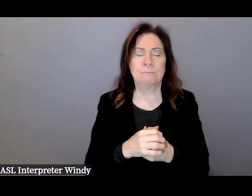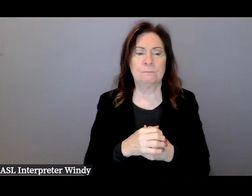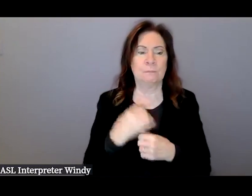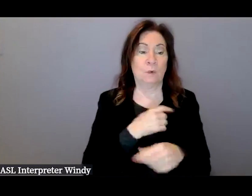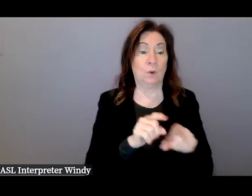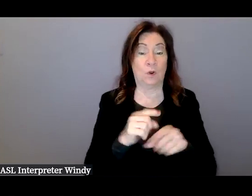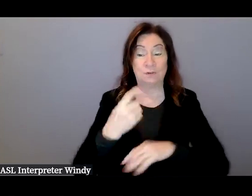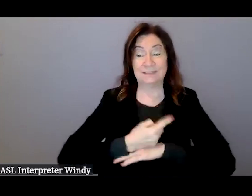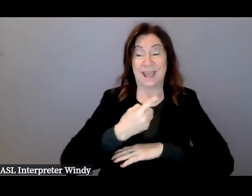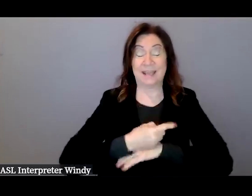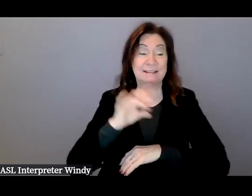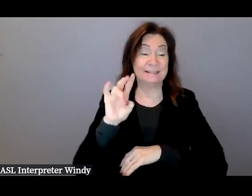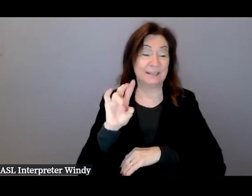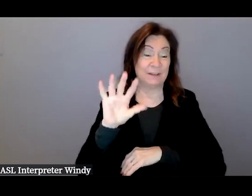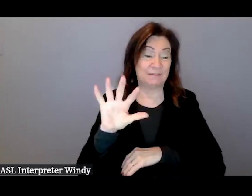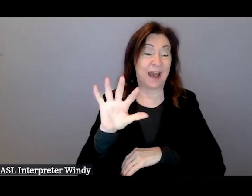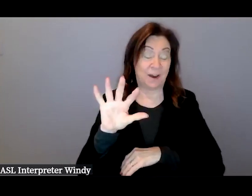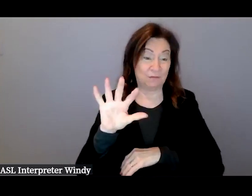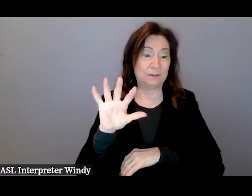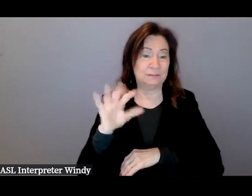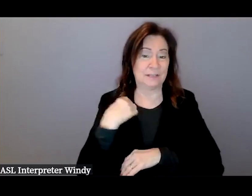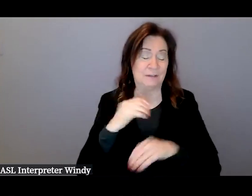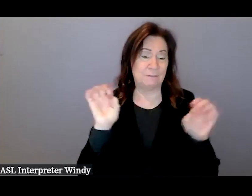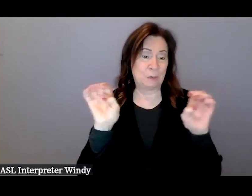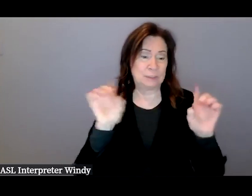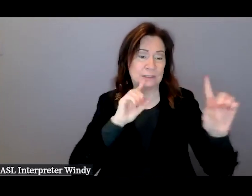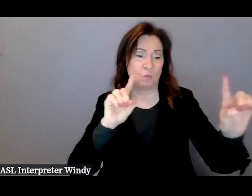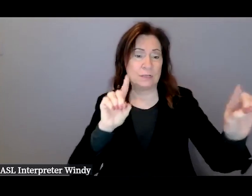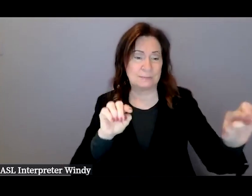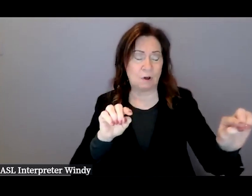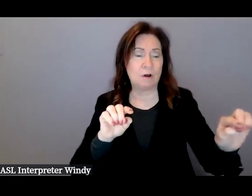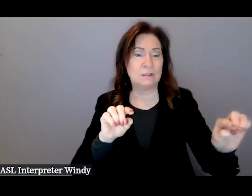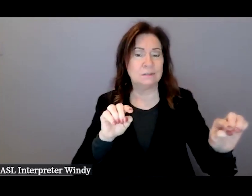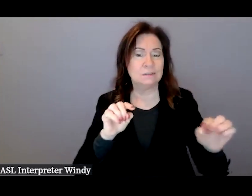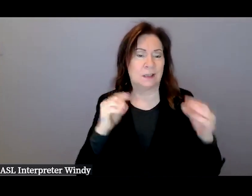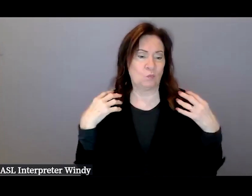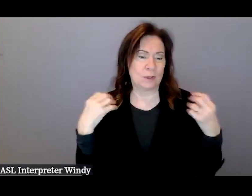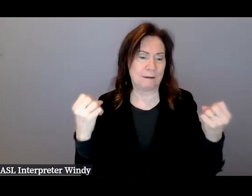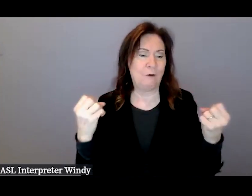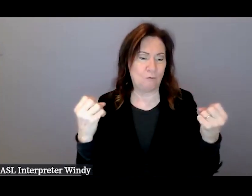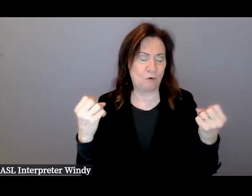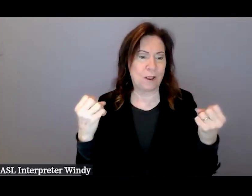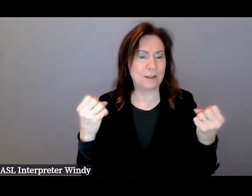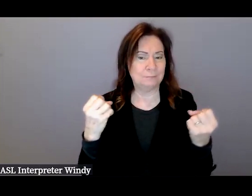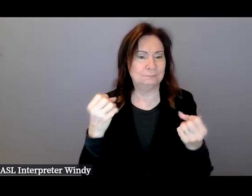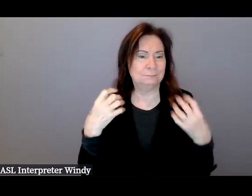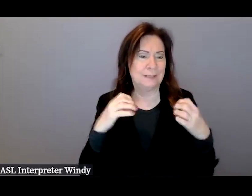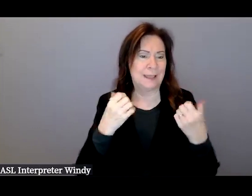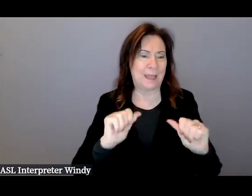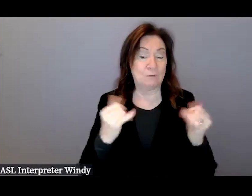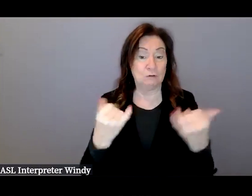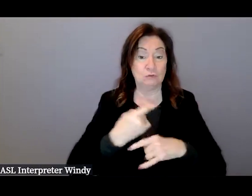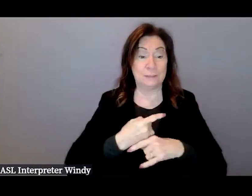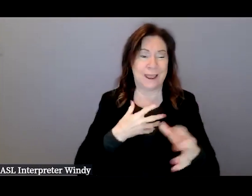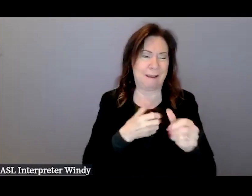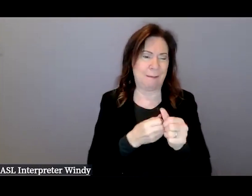day 75 of our emergency response and recovery efforts. Today, I'm going to have brief updates